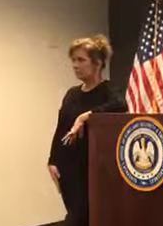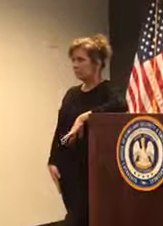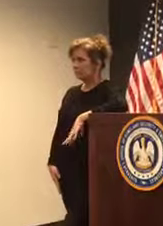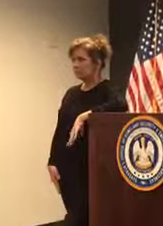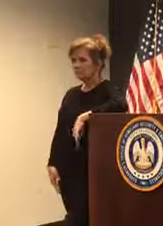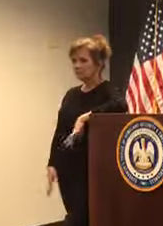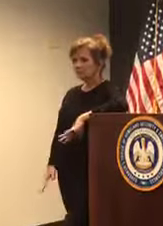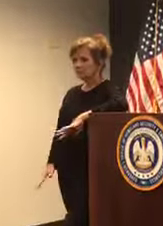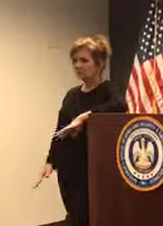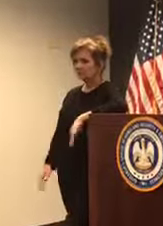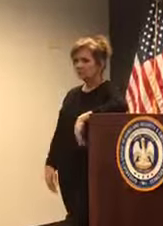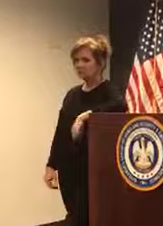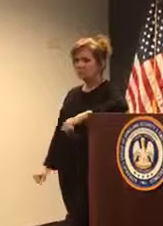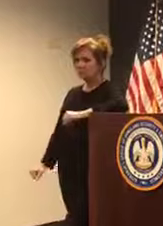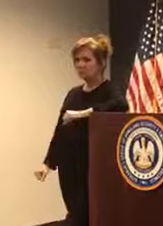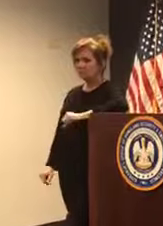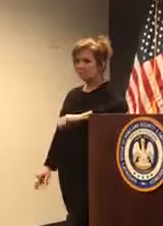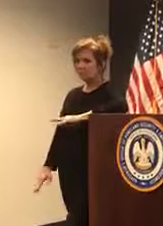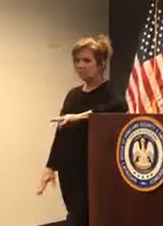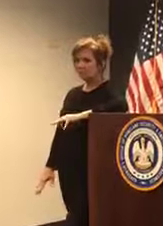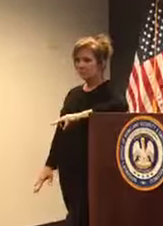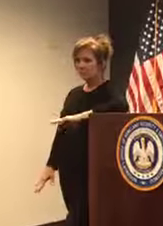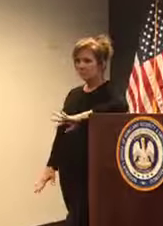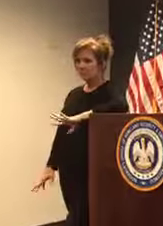What about your pet?